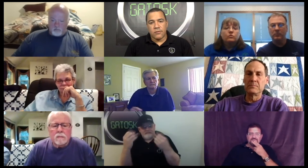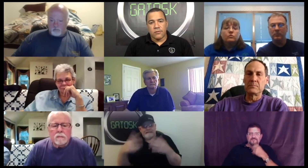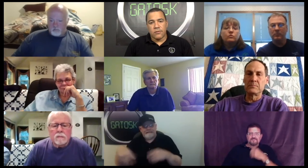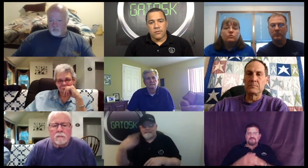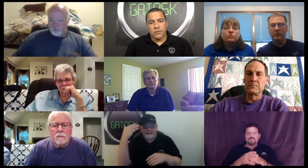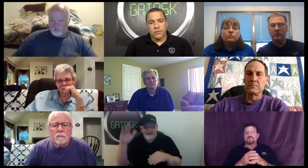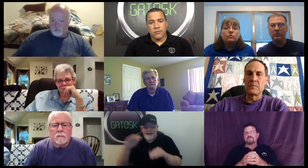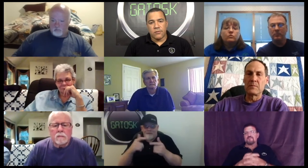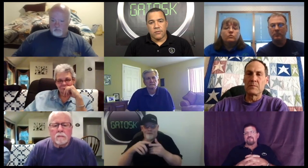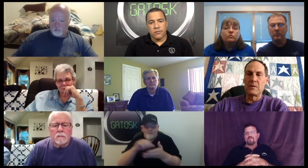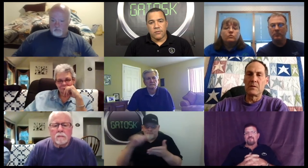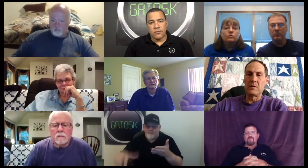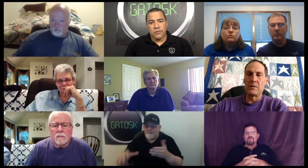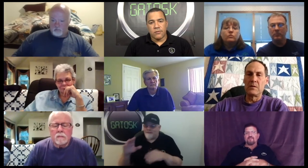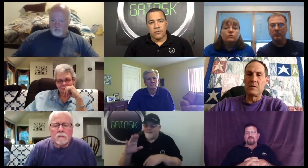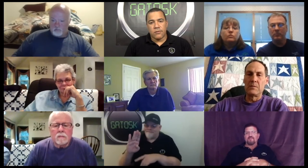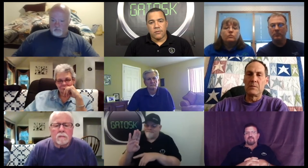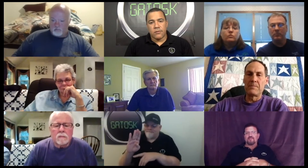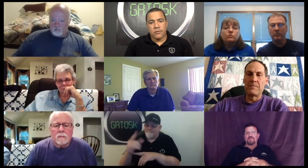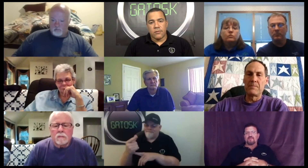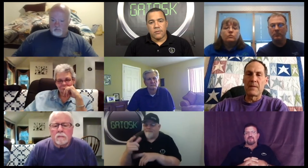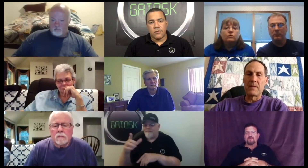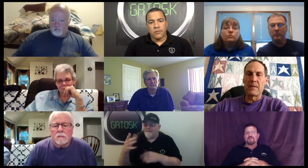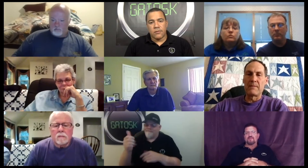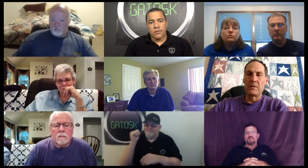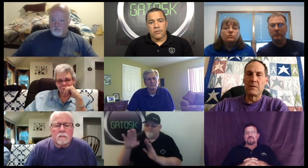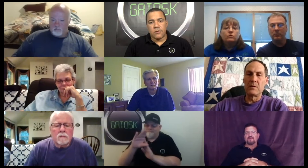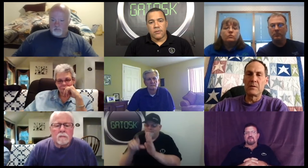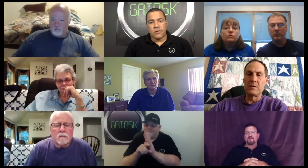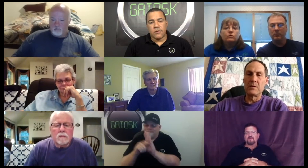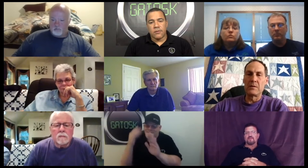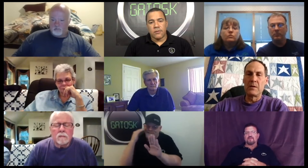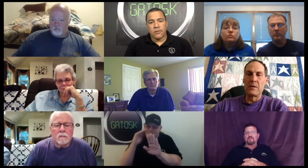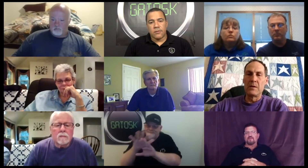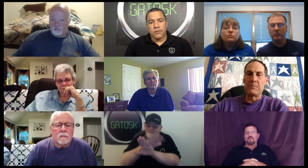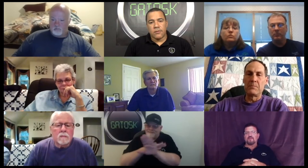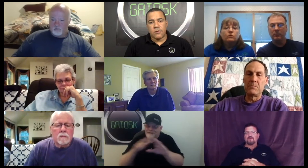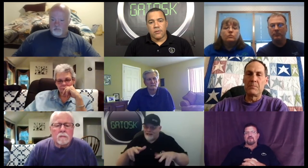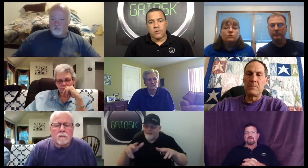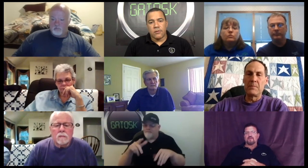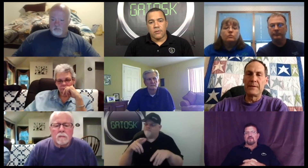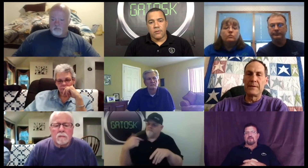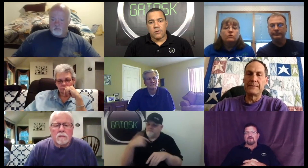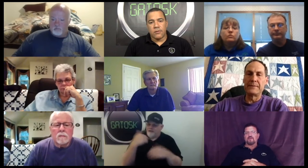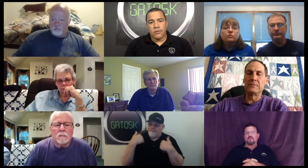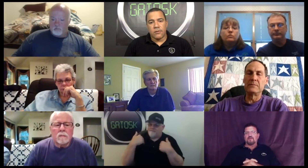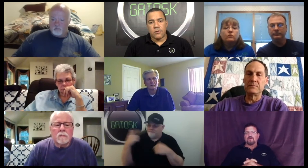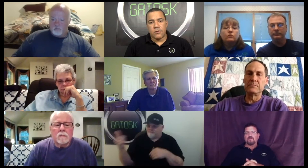There's a lot of people don't really know how to remove the background their designs.